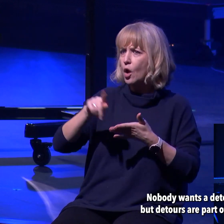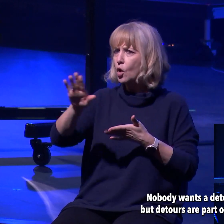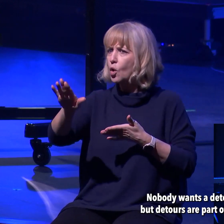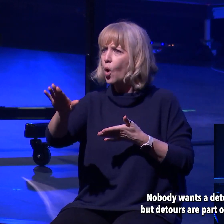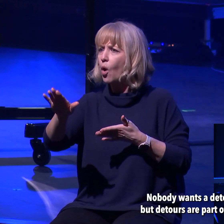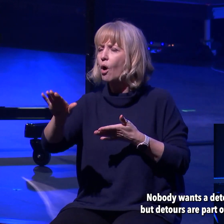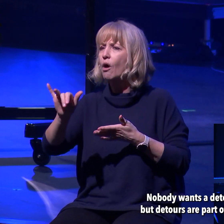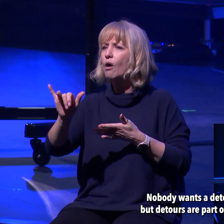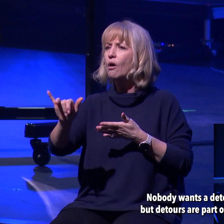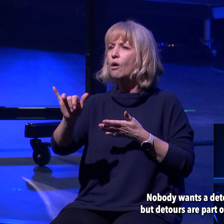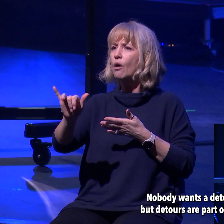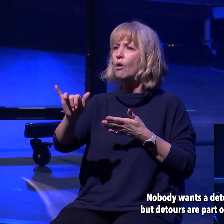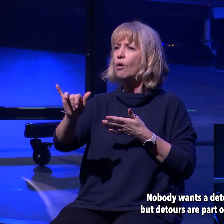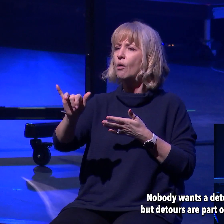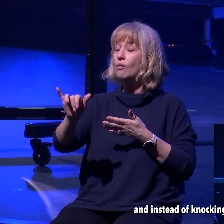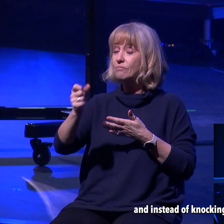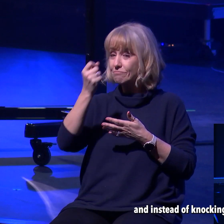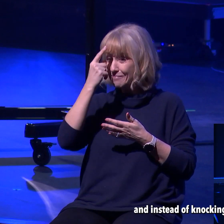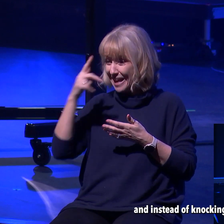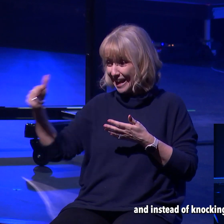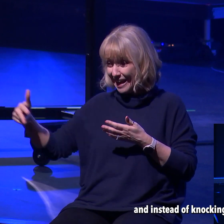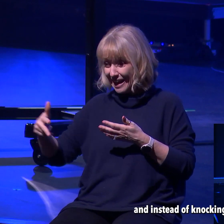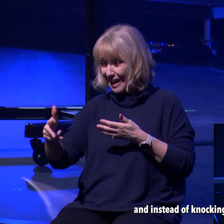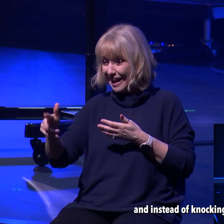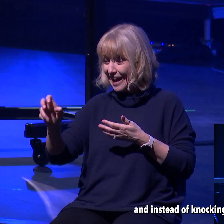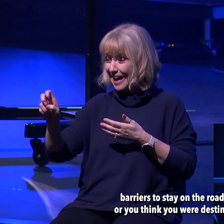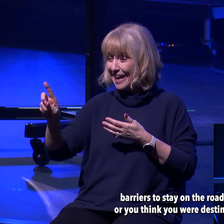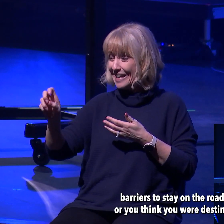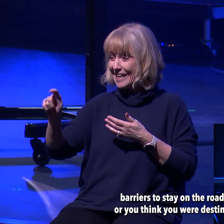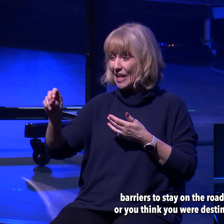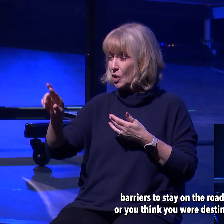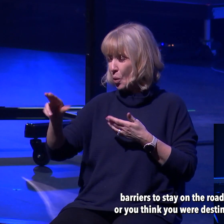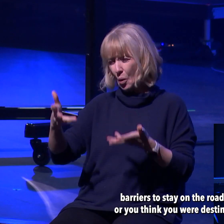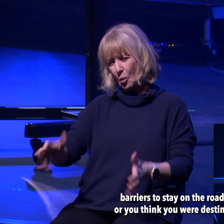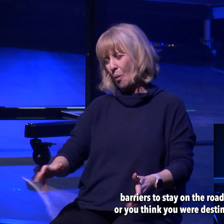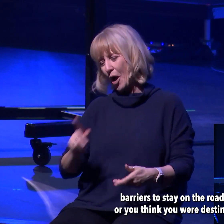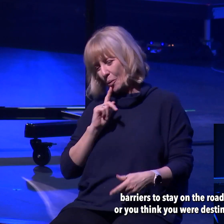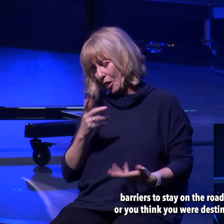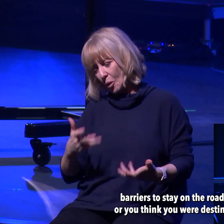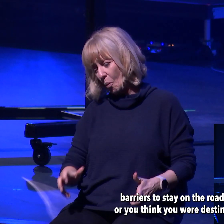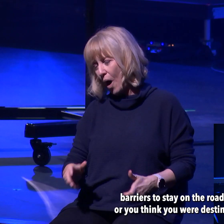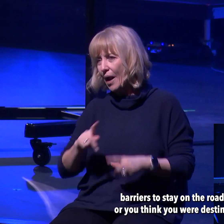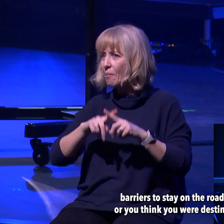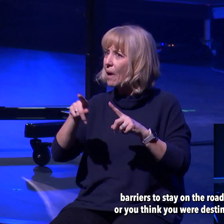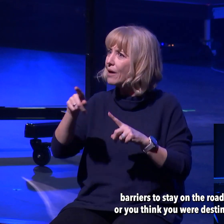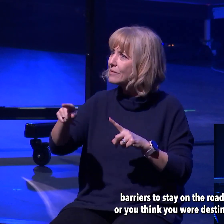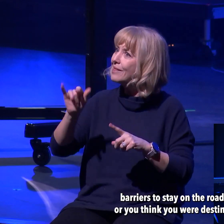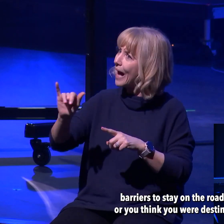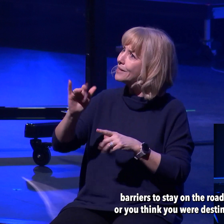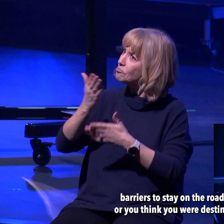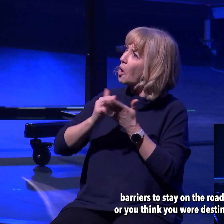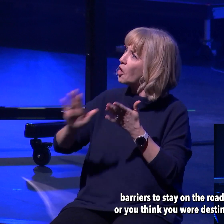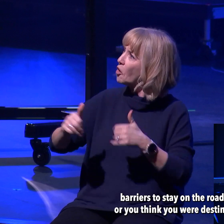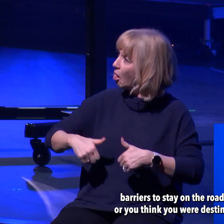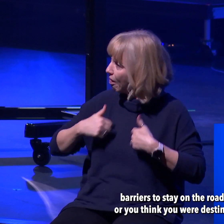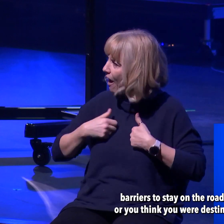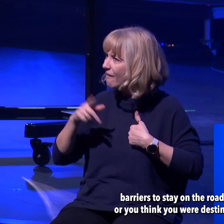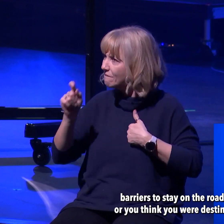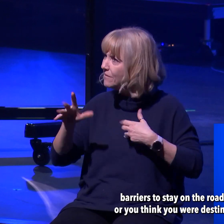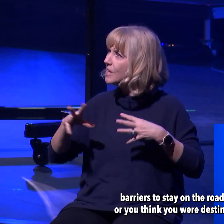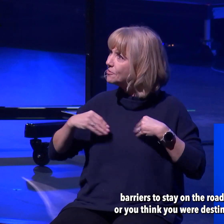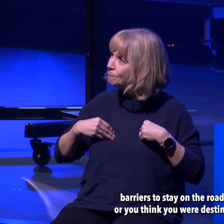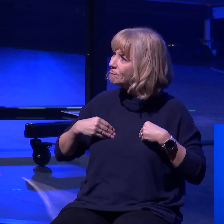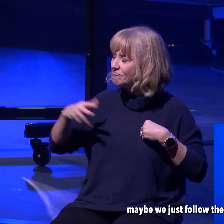detour, but detours are part of life. And instead of knocking down barriers to stay on the road you want or you think you were destined to be